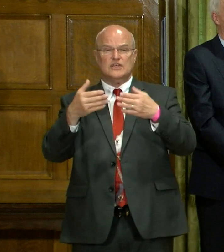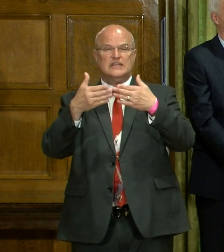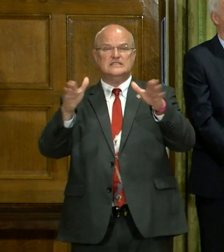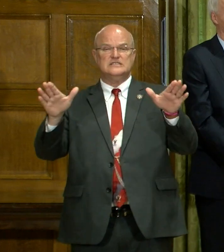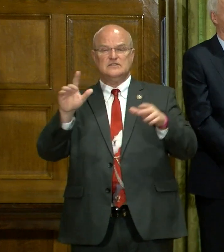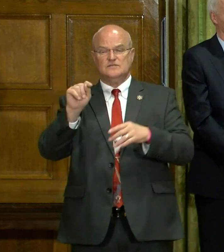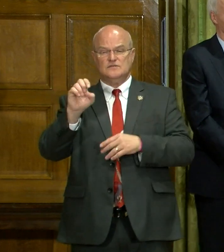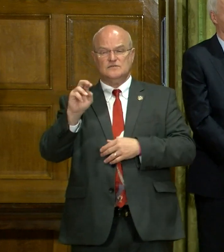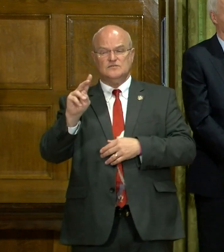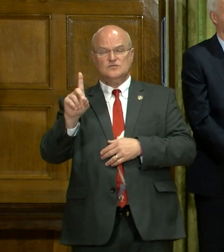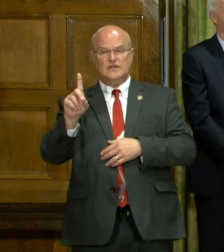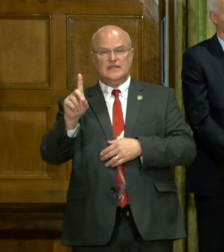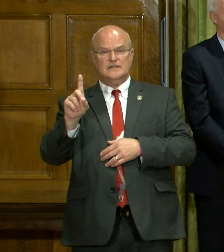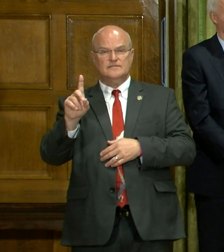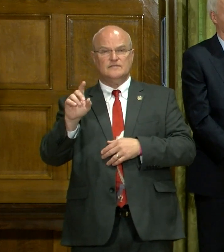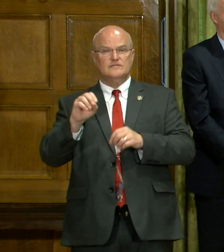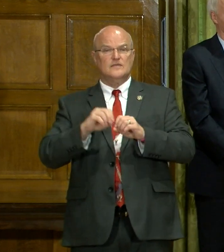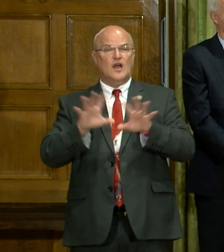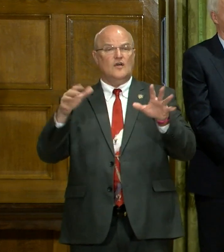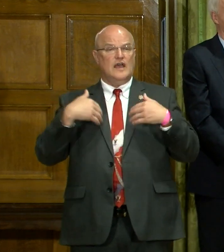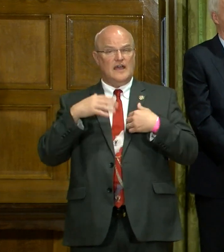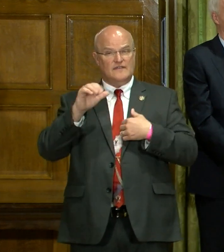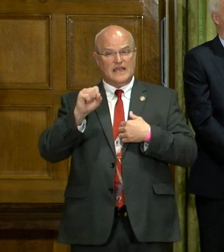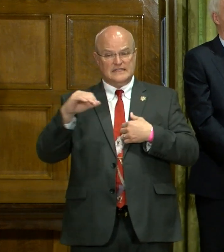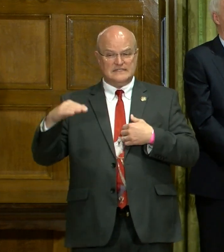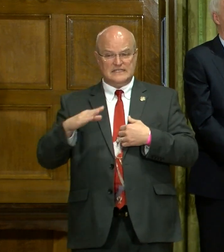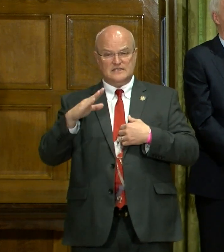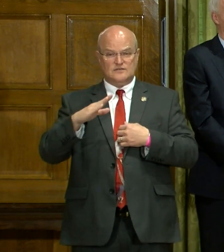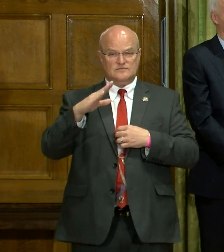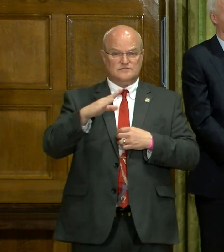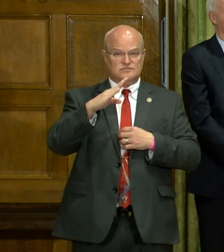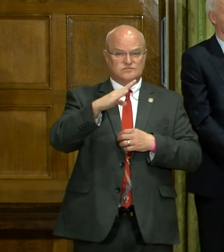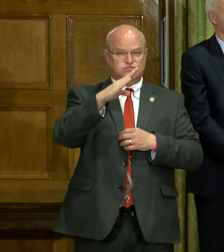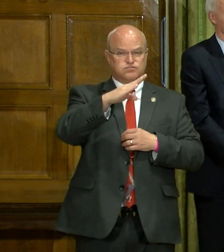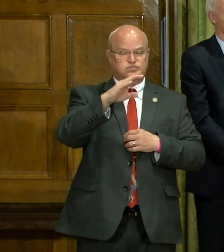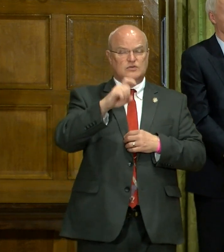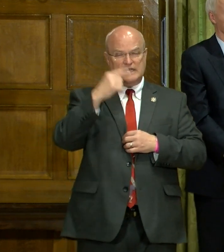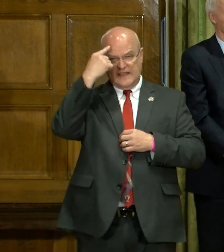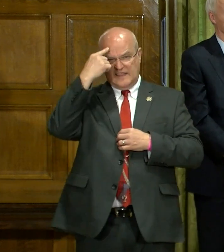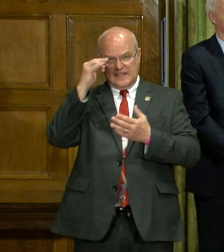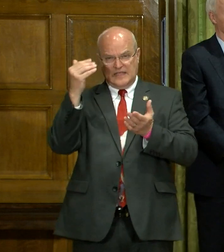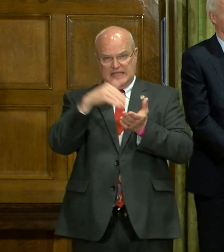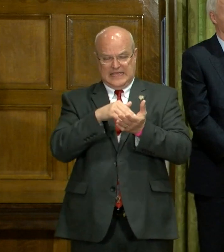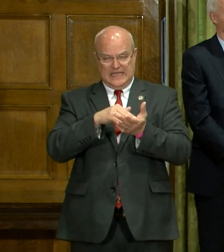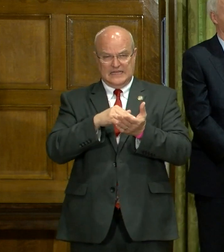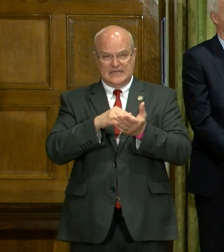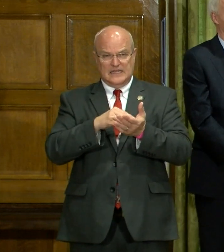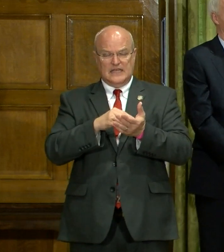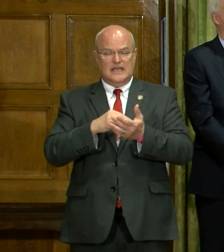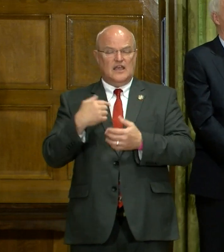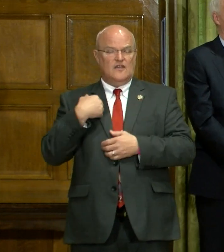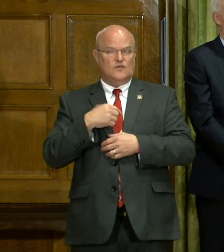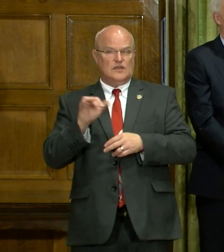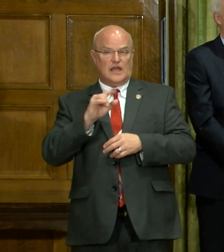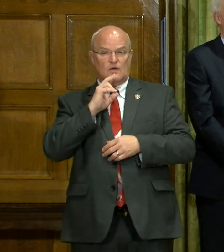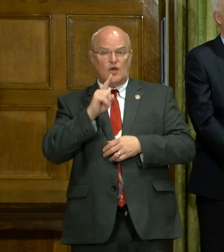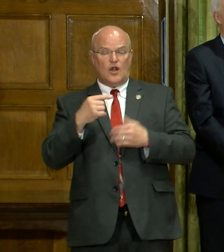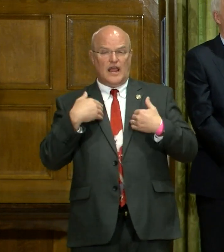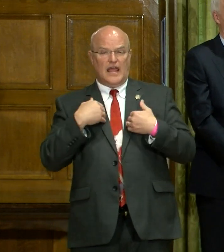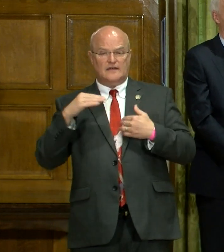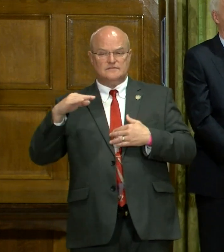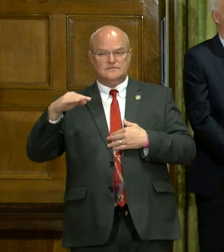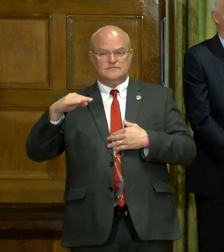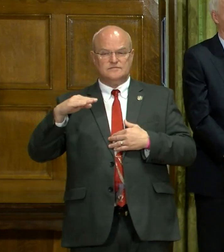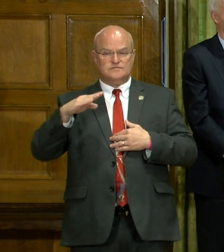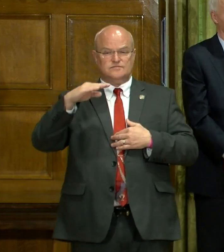general trend. Obviously, if we have cases increasing every day, then we need to rethink that. If we've sort of, like we are, where we have some